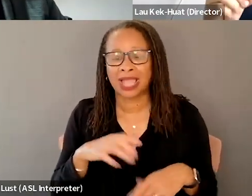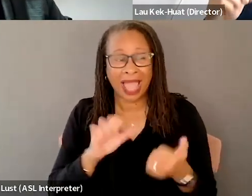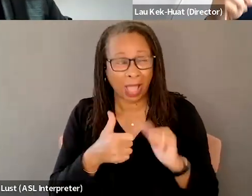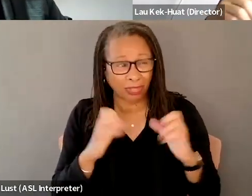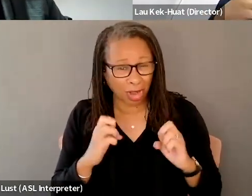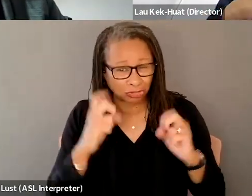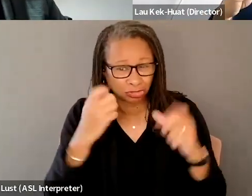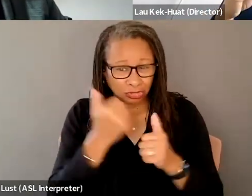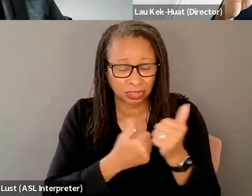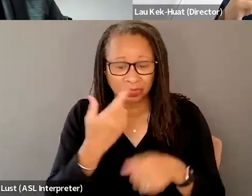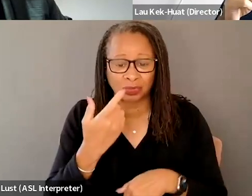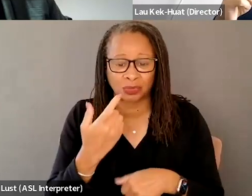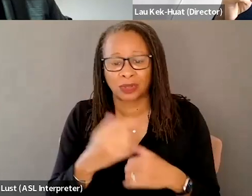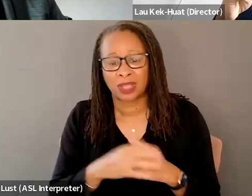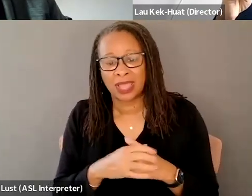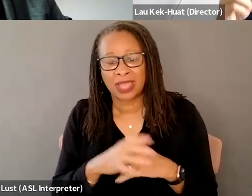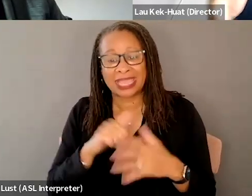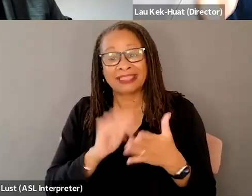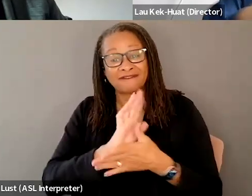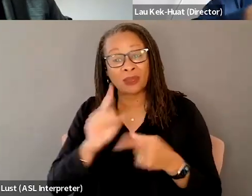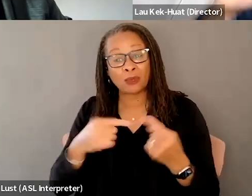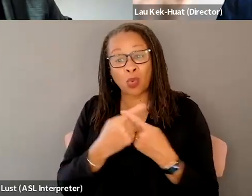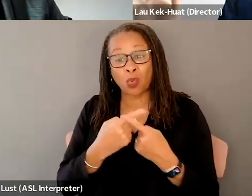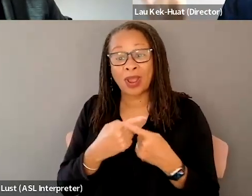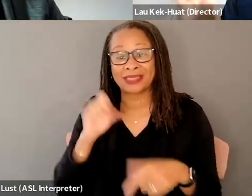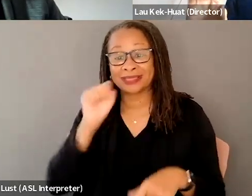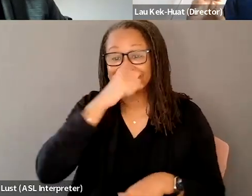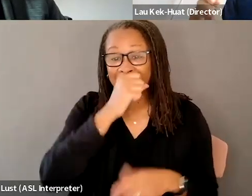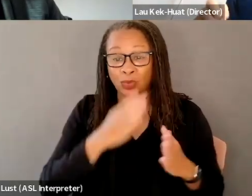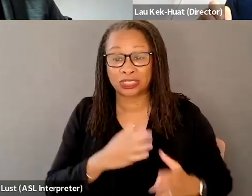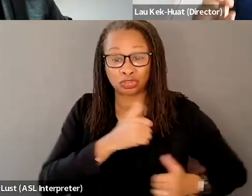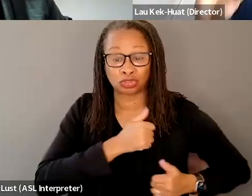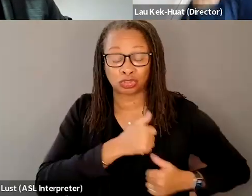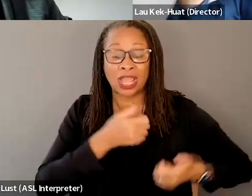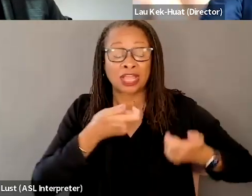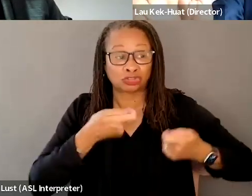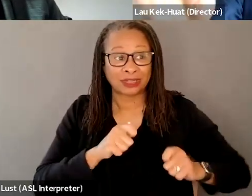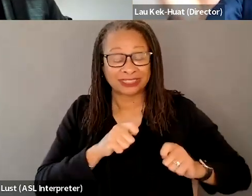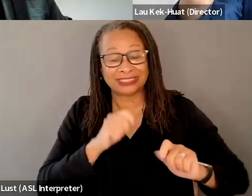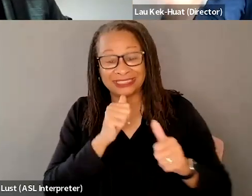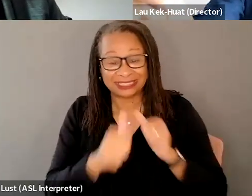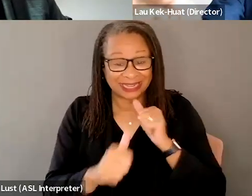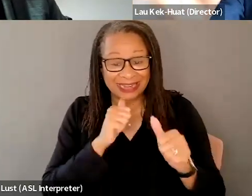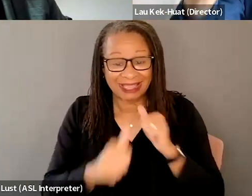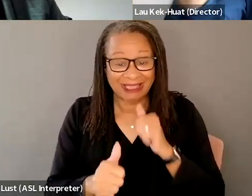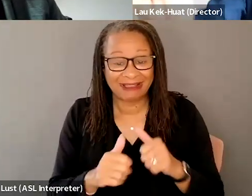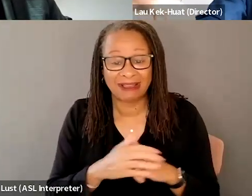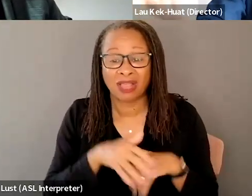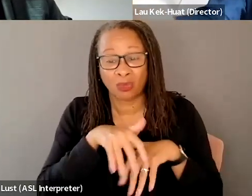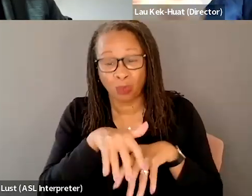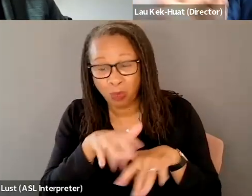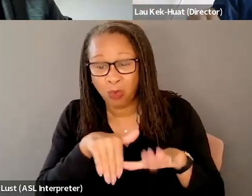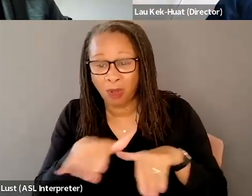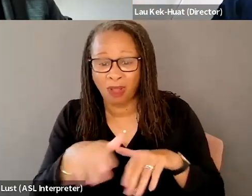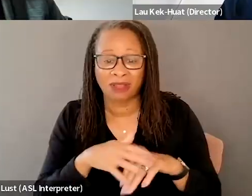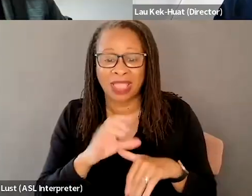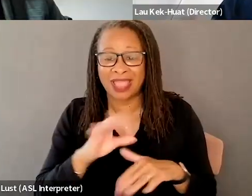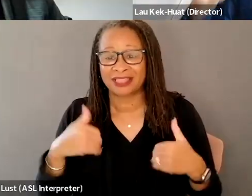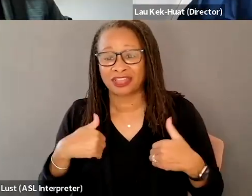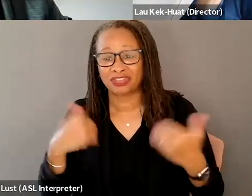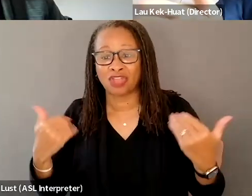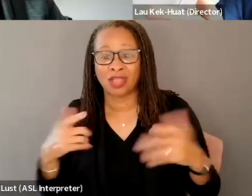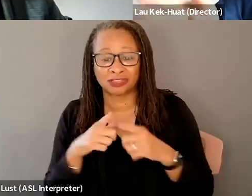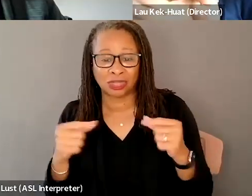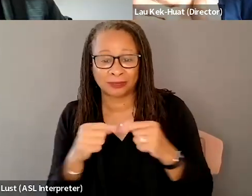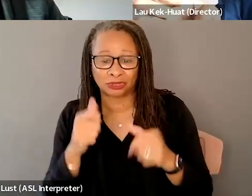in the films, when the Taiwanese soldiers try to deny all the war criminal and tell these young Japanese girls, say, oh,